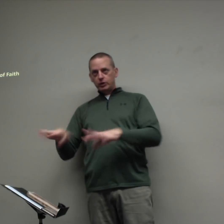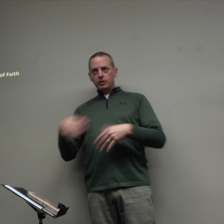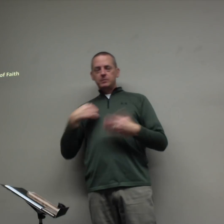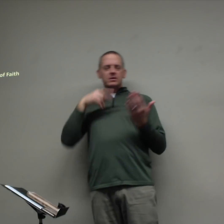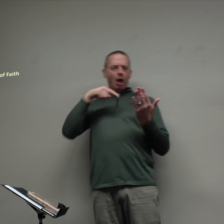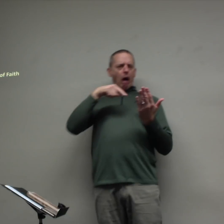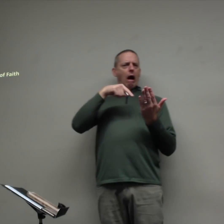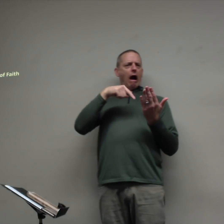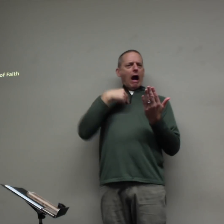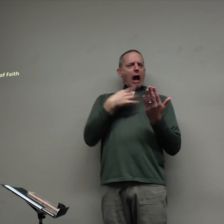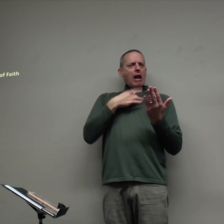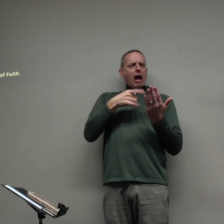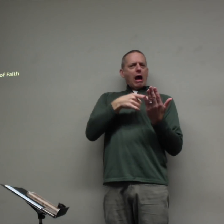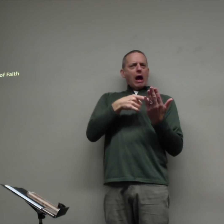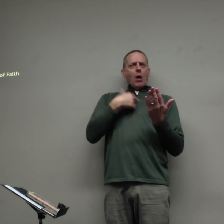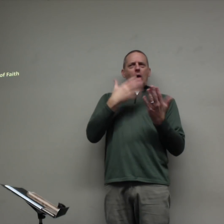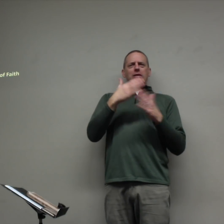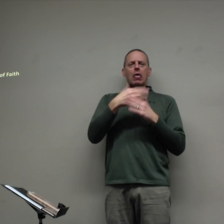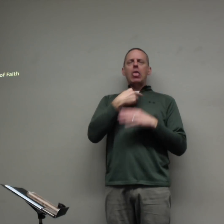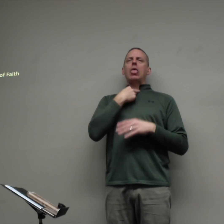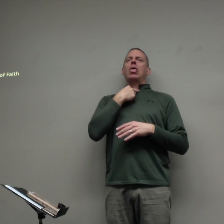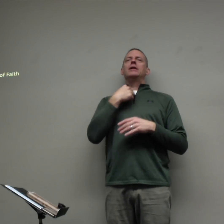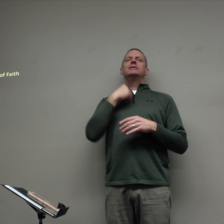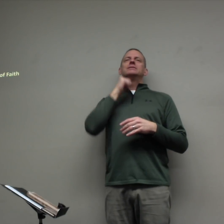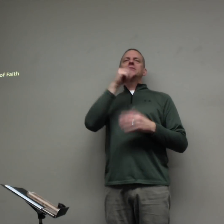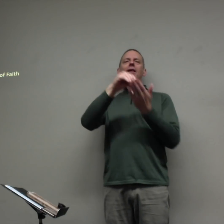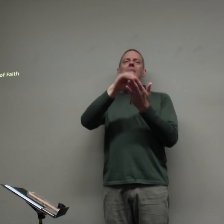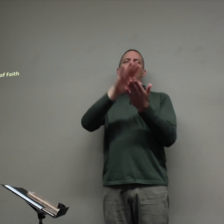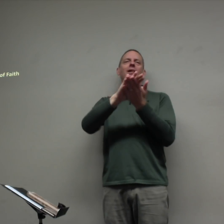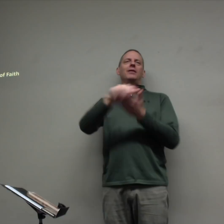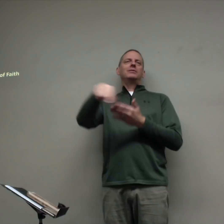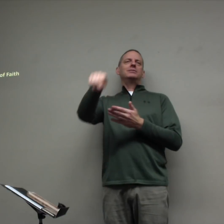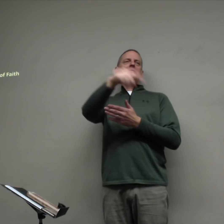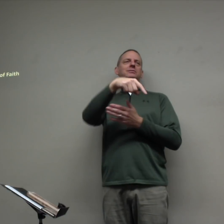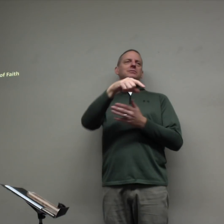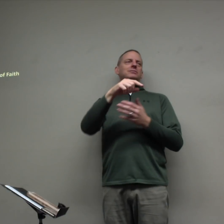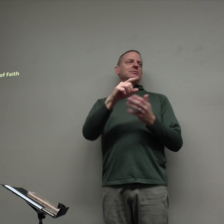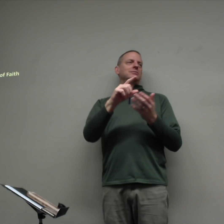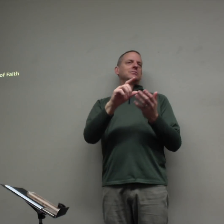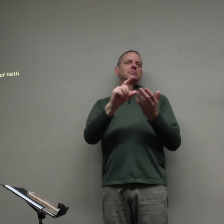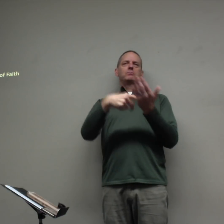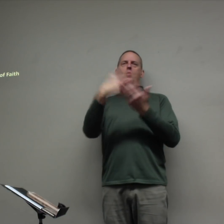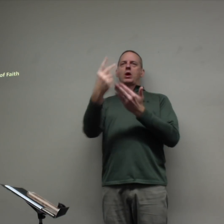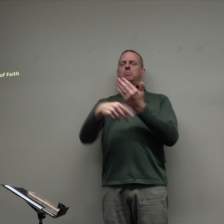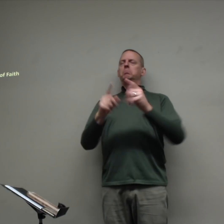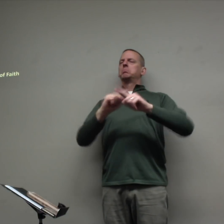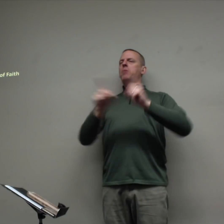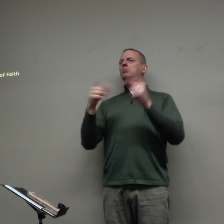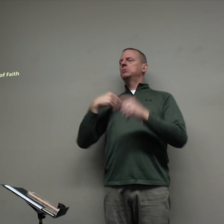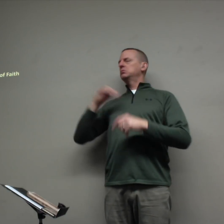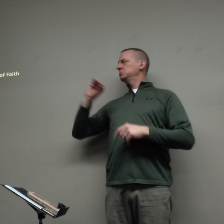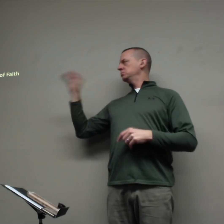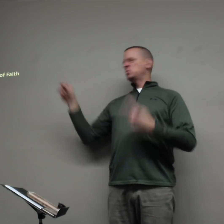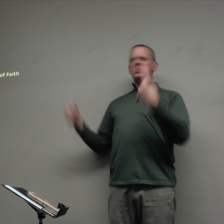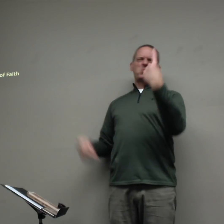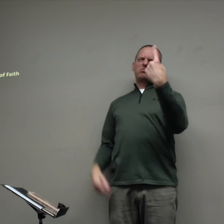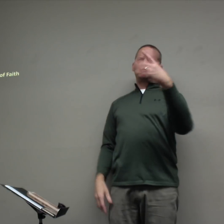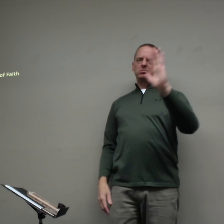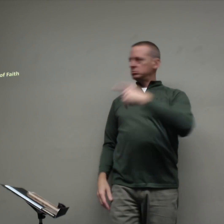After I finished printing things, I realized I like this, but I didn't put it down on your paper, on your programs. So I put it here, just from